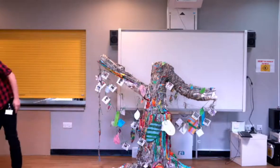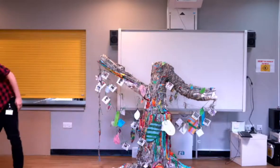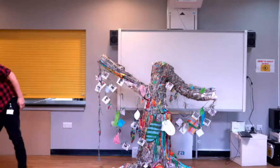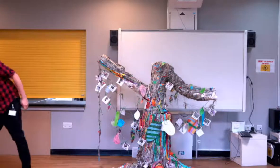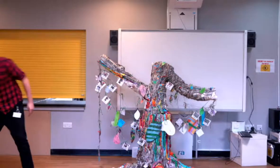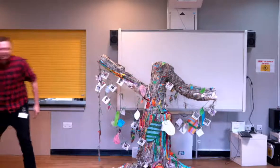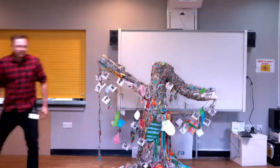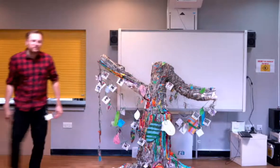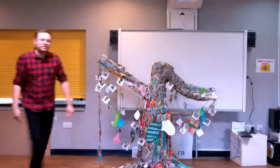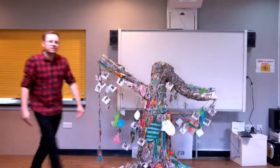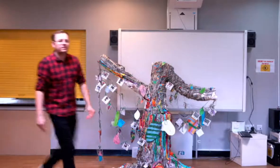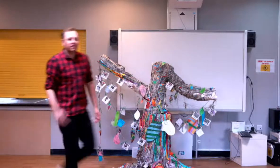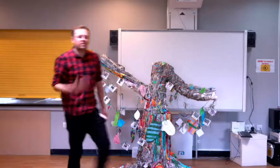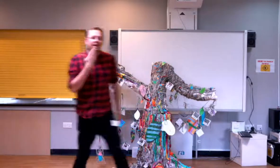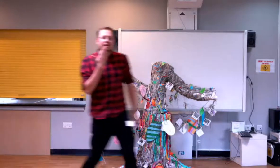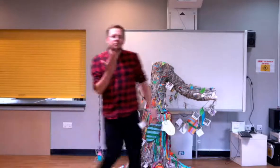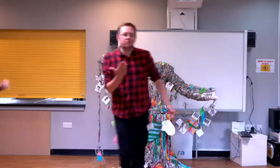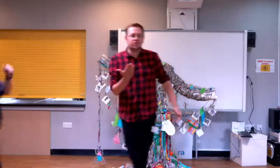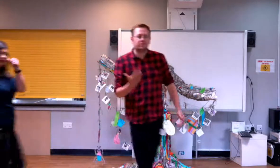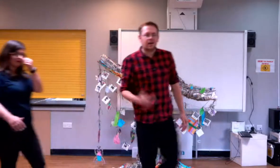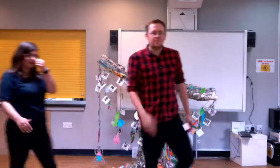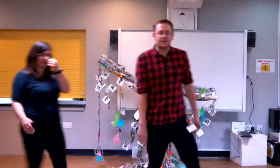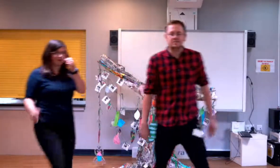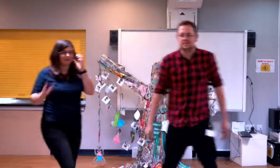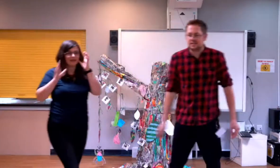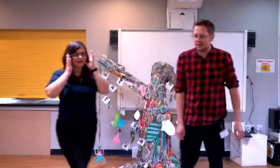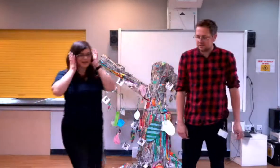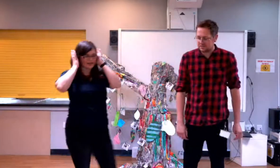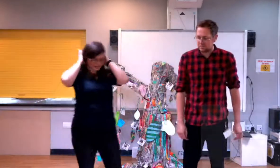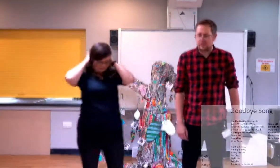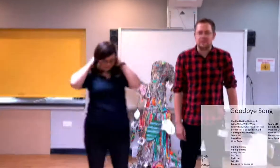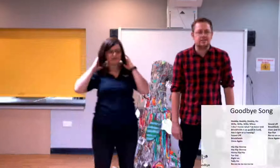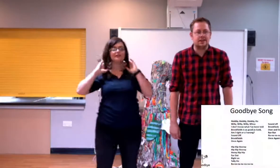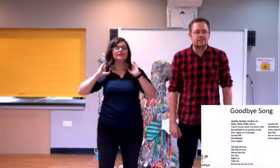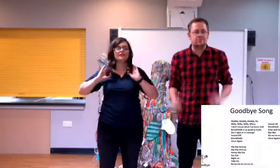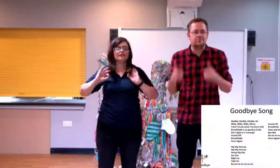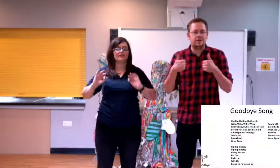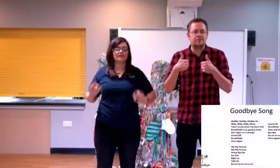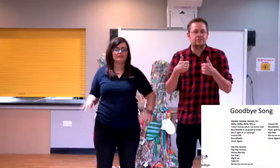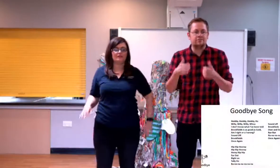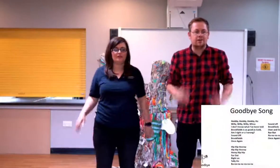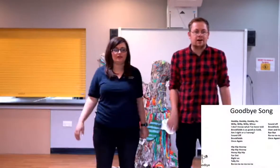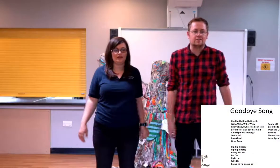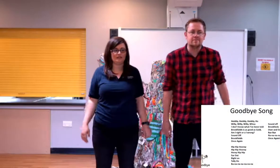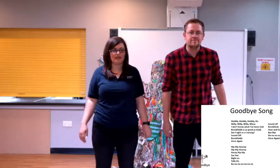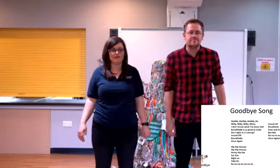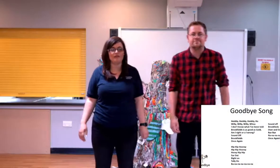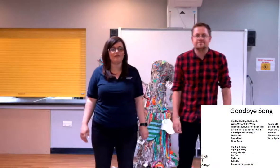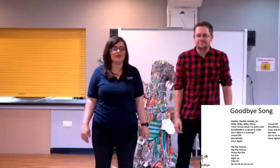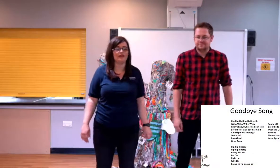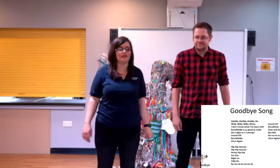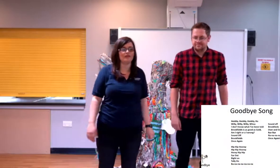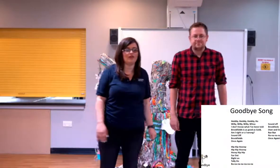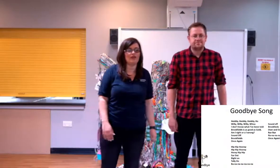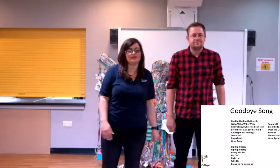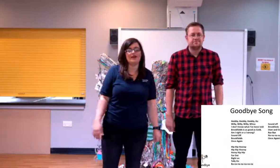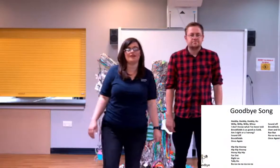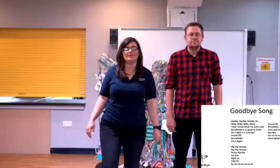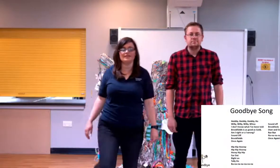Okay. Thank you everyone for coming to see our assembly today. It's been really good fun. Good to have you. Right, you're going to start